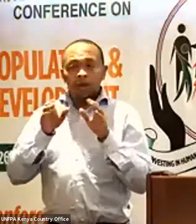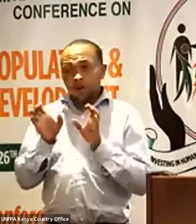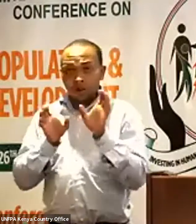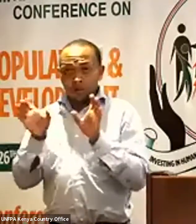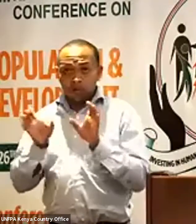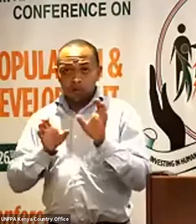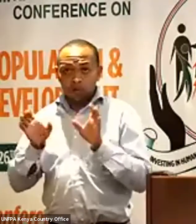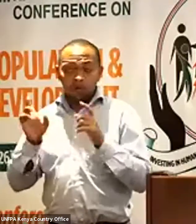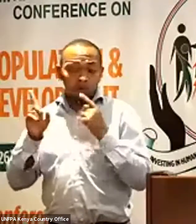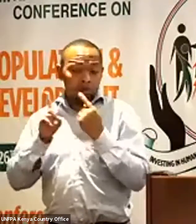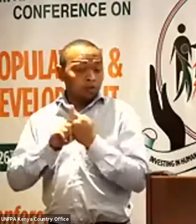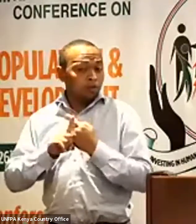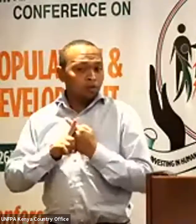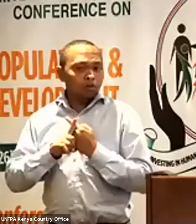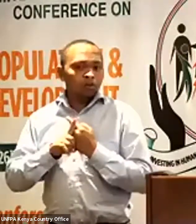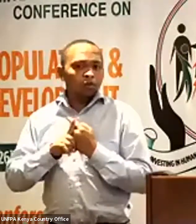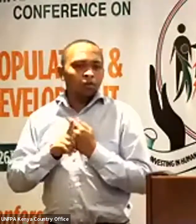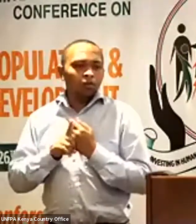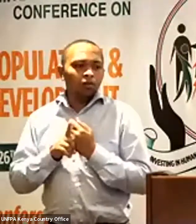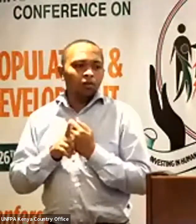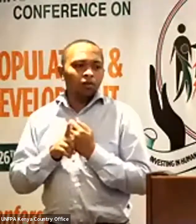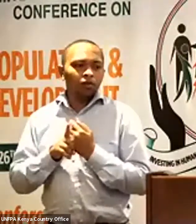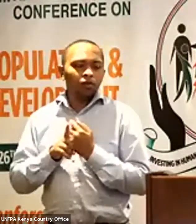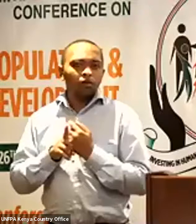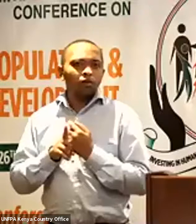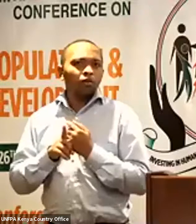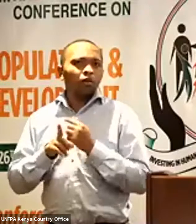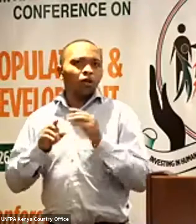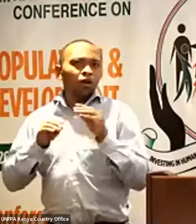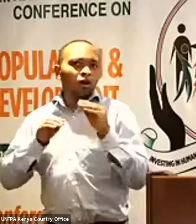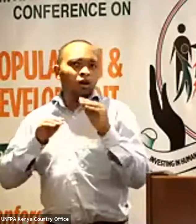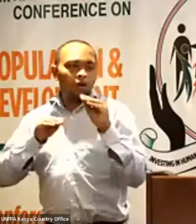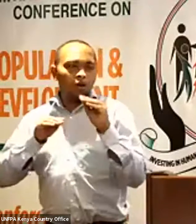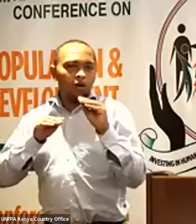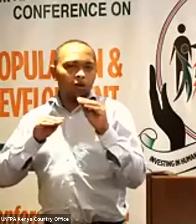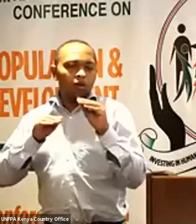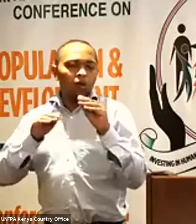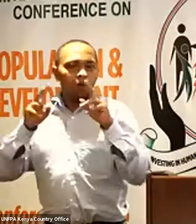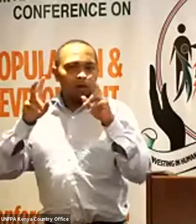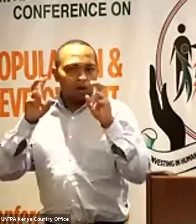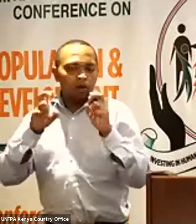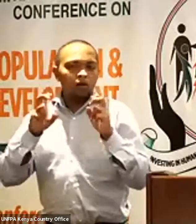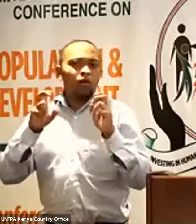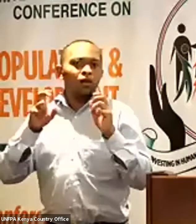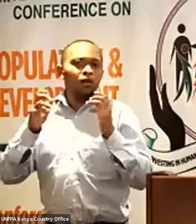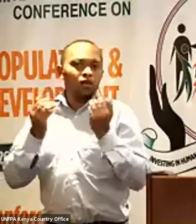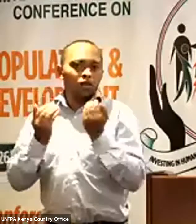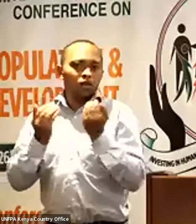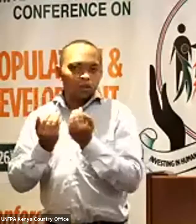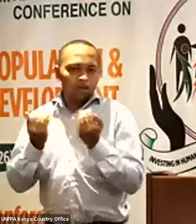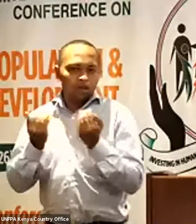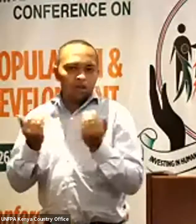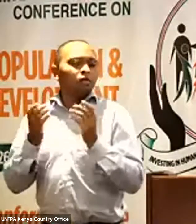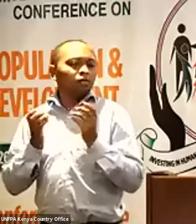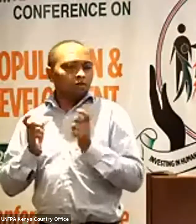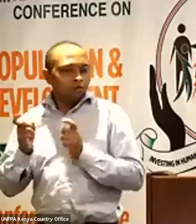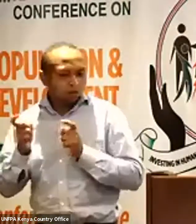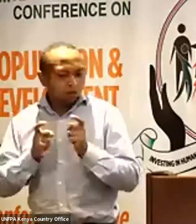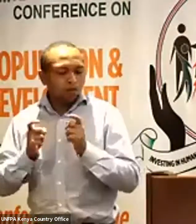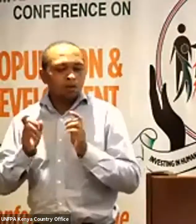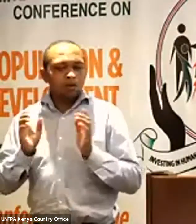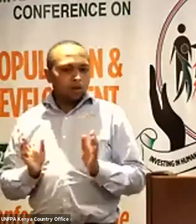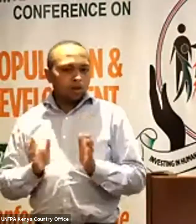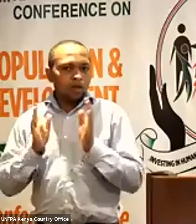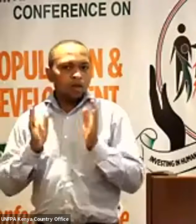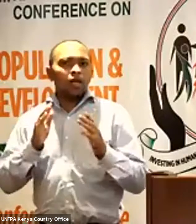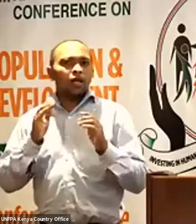conference room. We'll be hosting the mobility and mortality, the sub-theme childhood mobility and mortality, which is chaired by Dr.